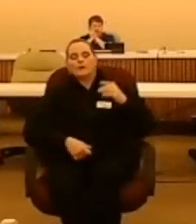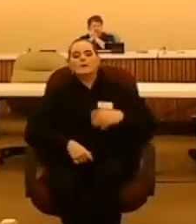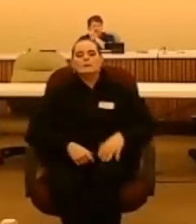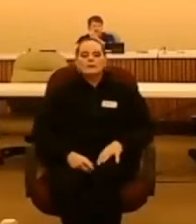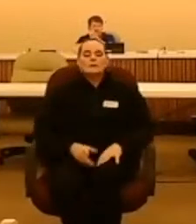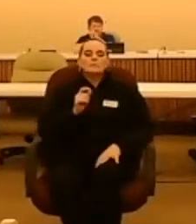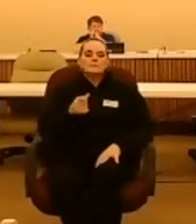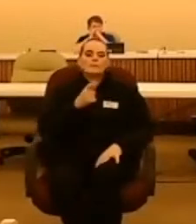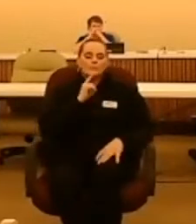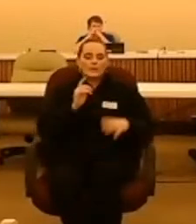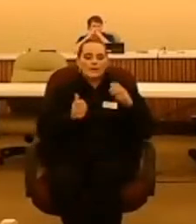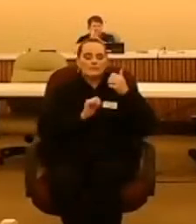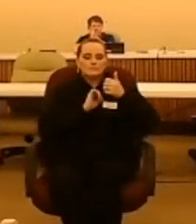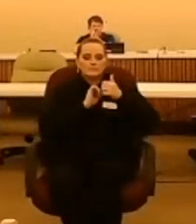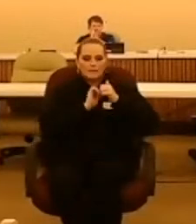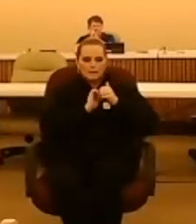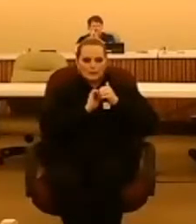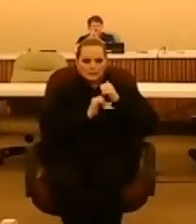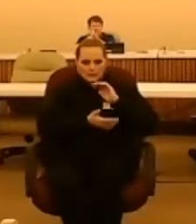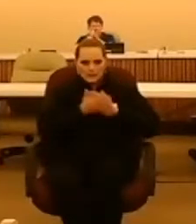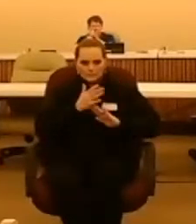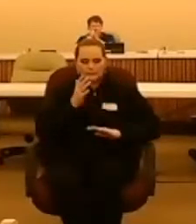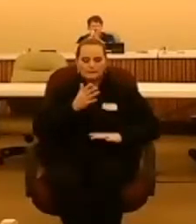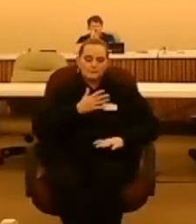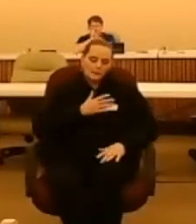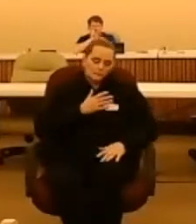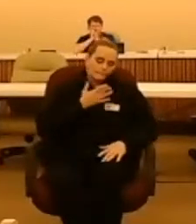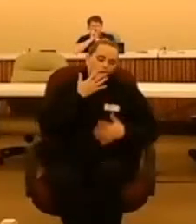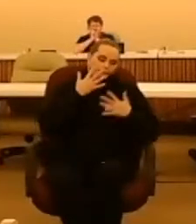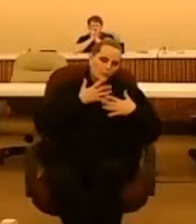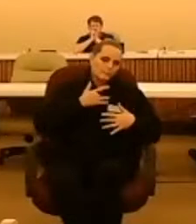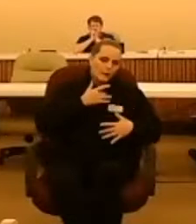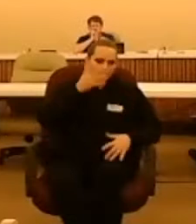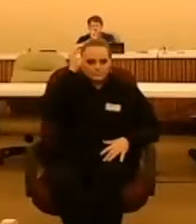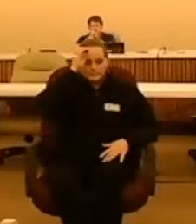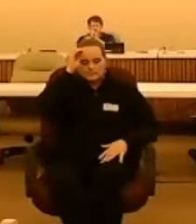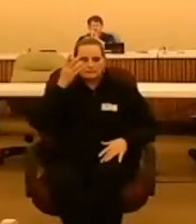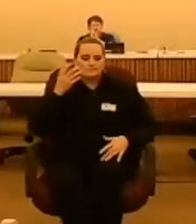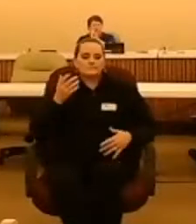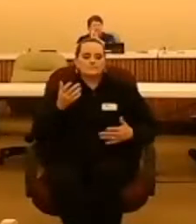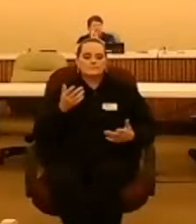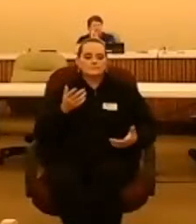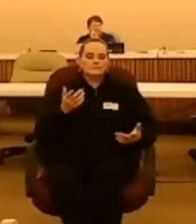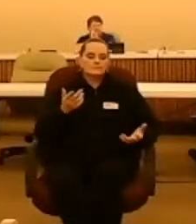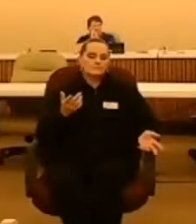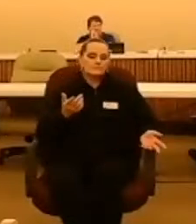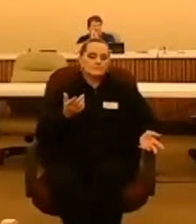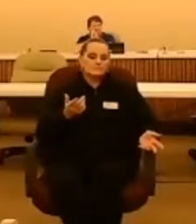They operate that, unfortunately, in my opinion, they don't take